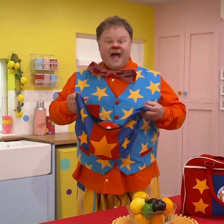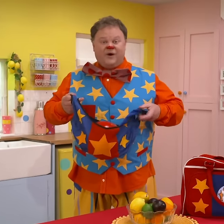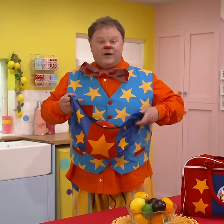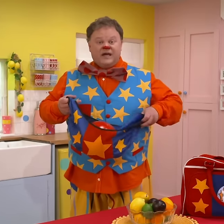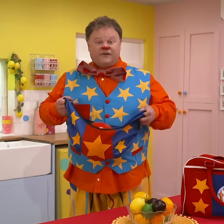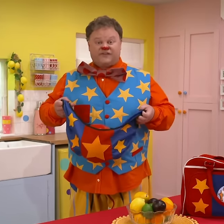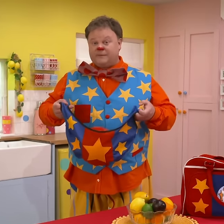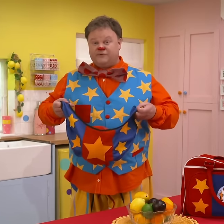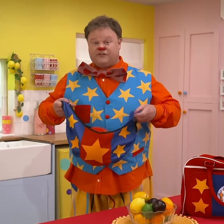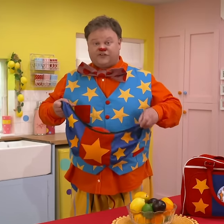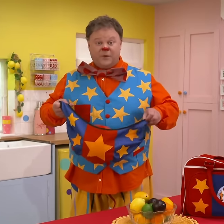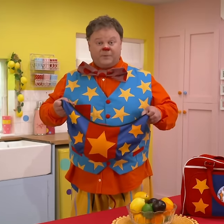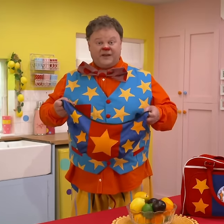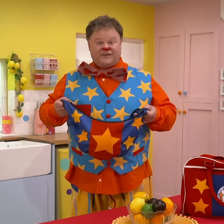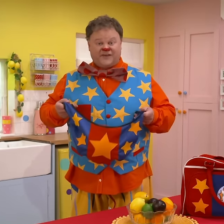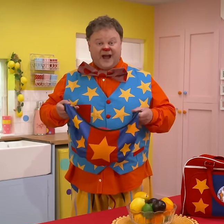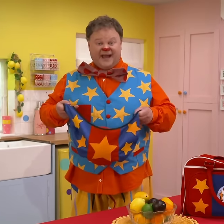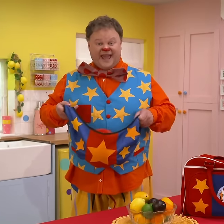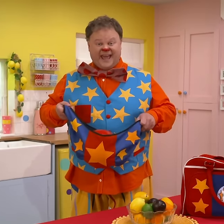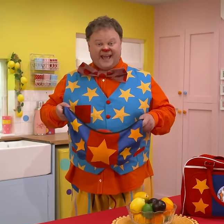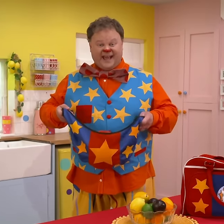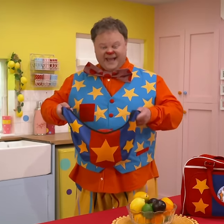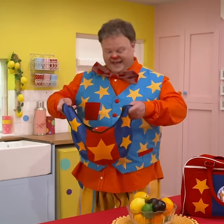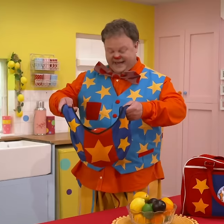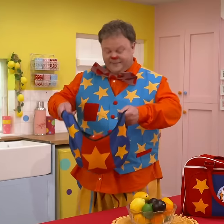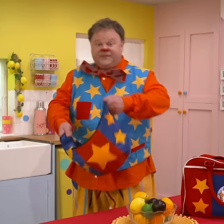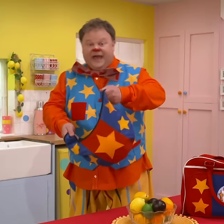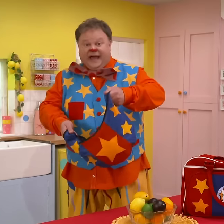Now for some super shining.